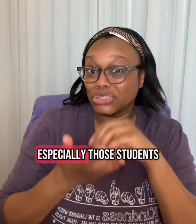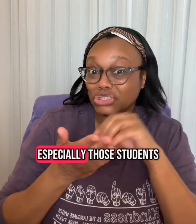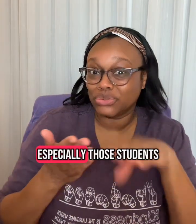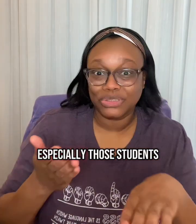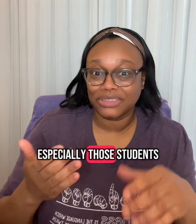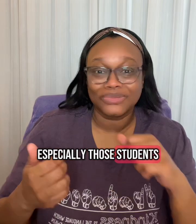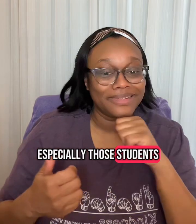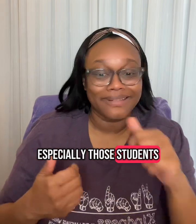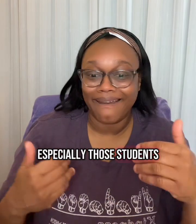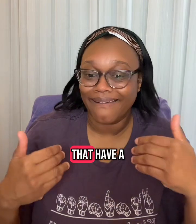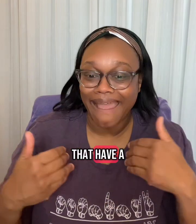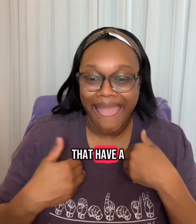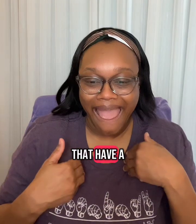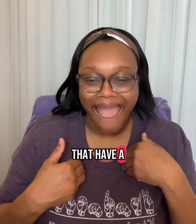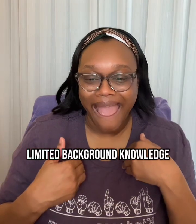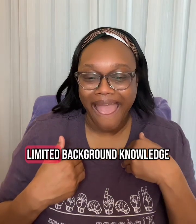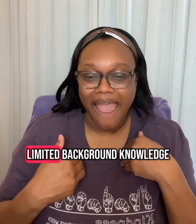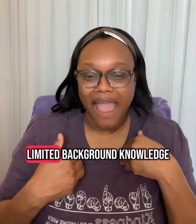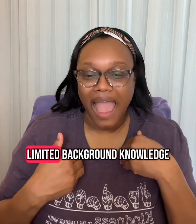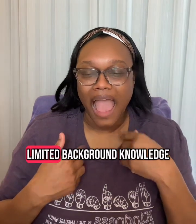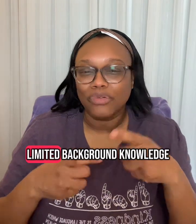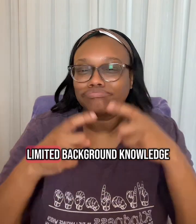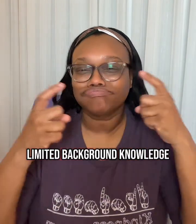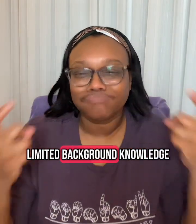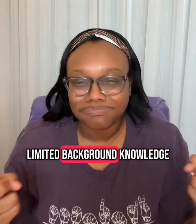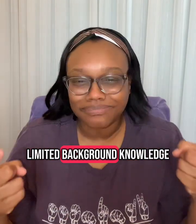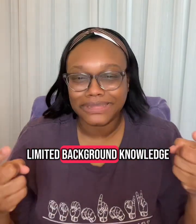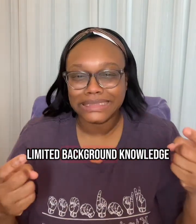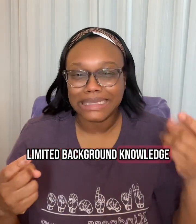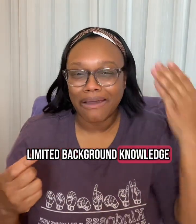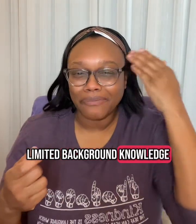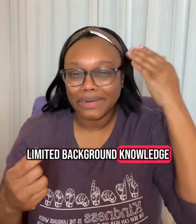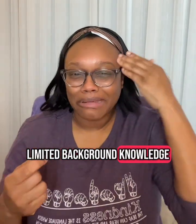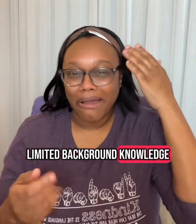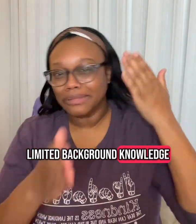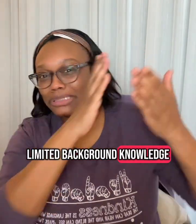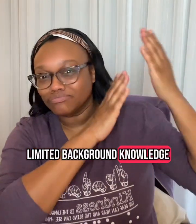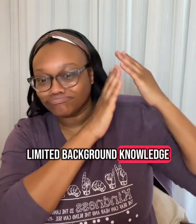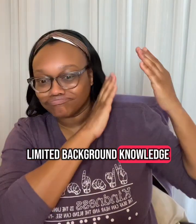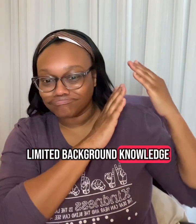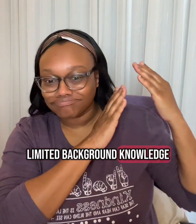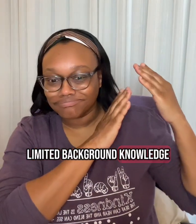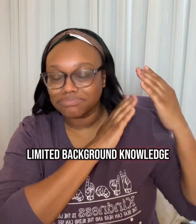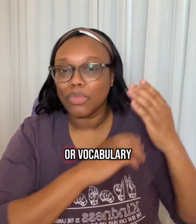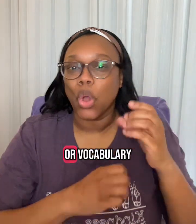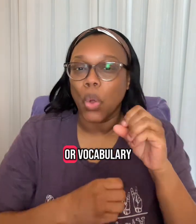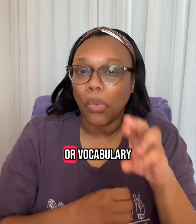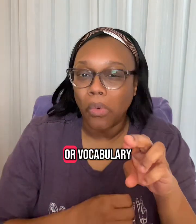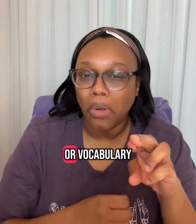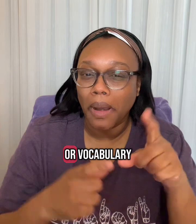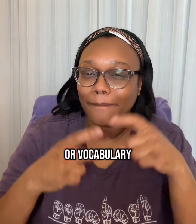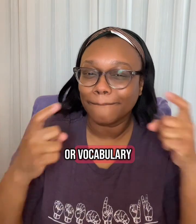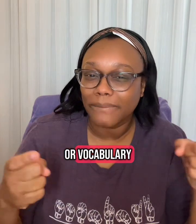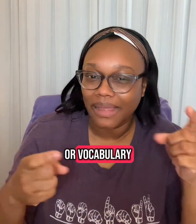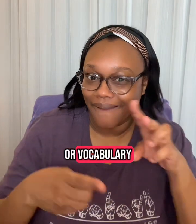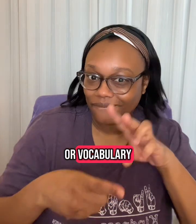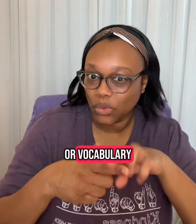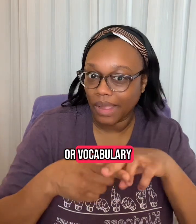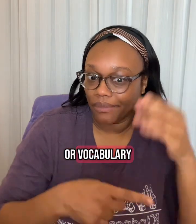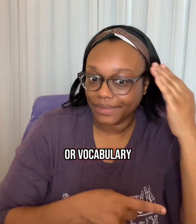especially those students that have a limited background knowledge or vocabulary.